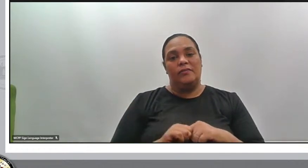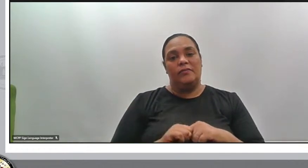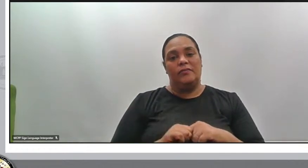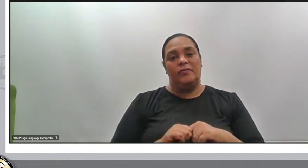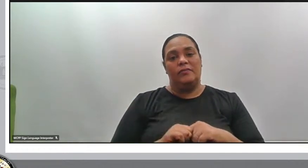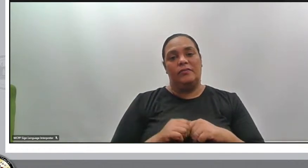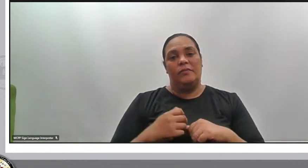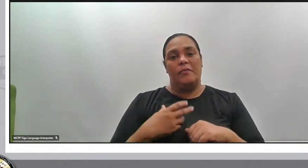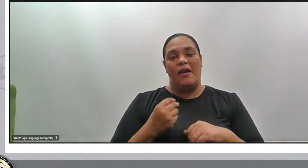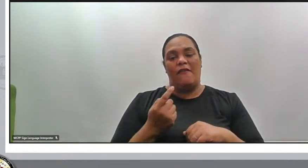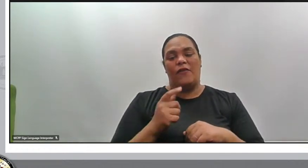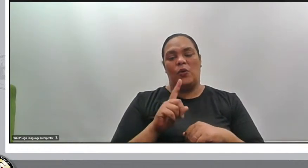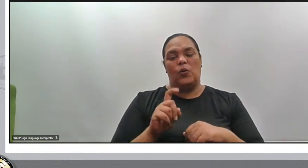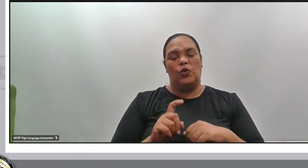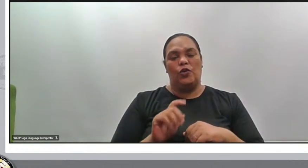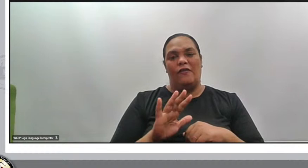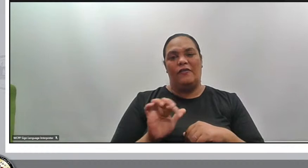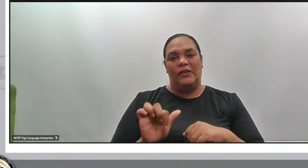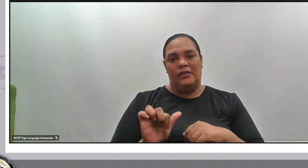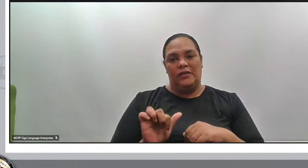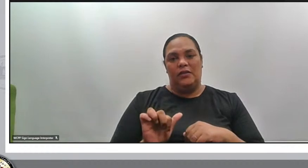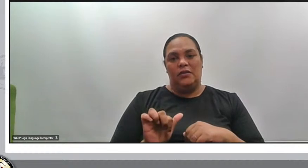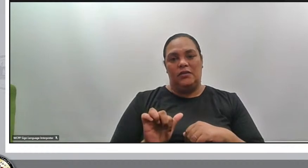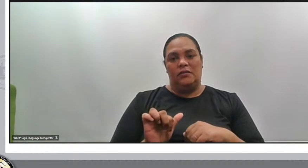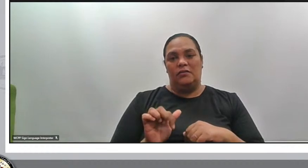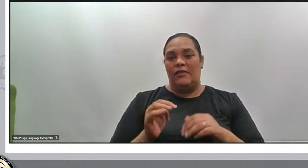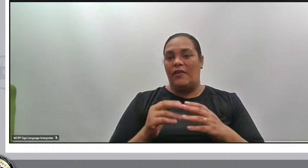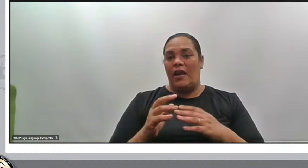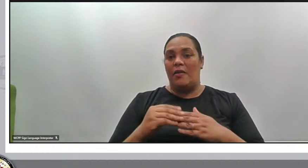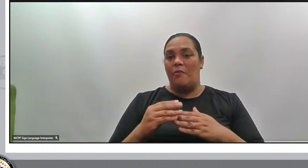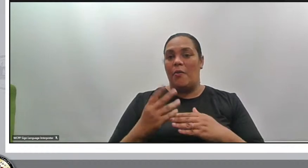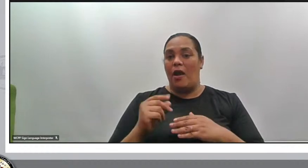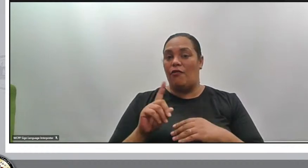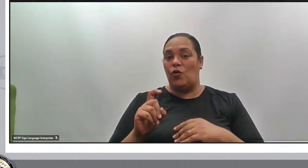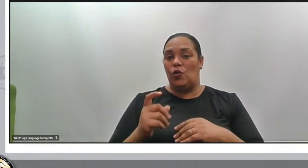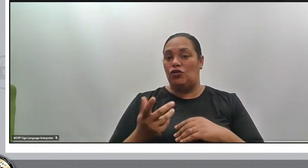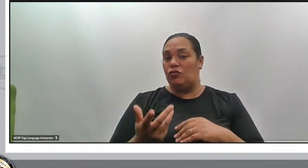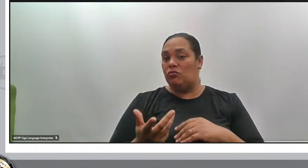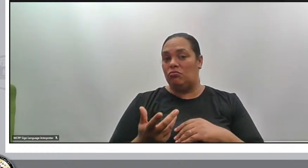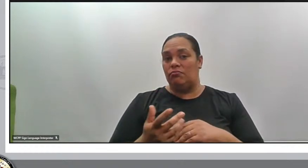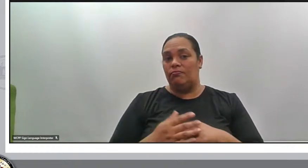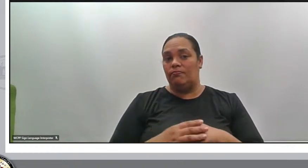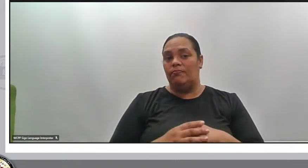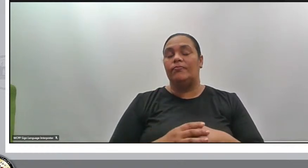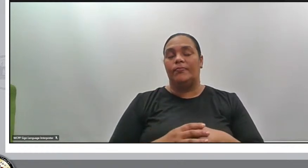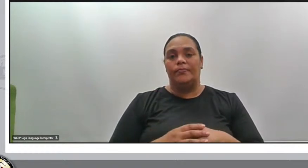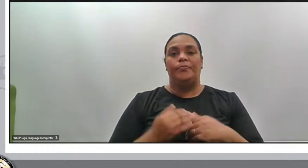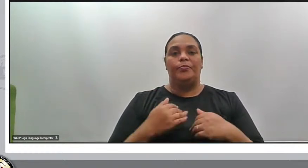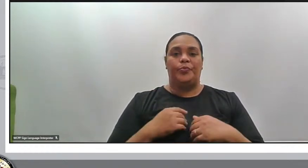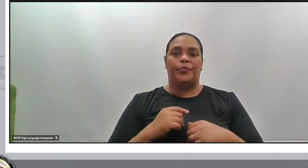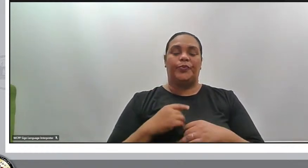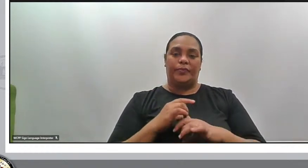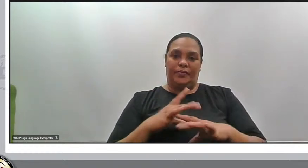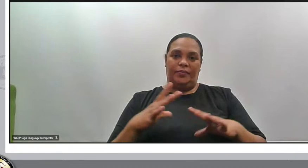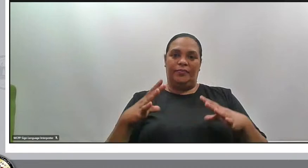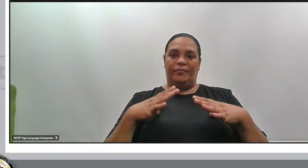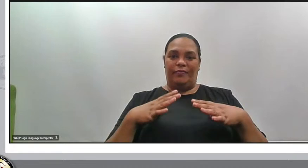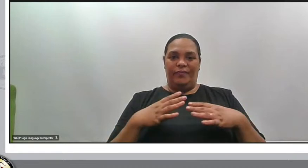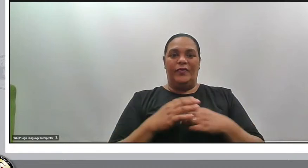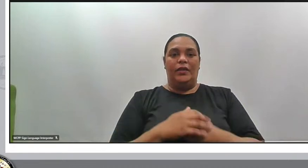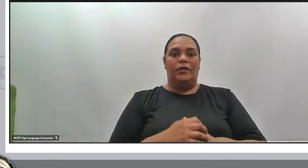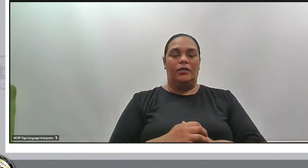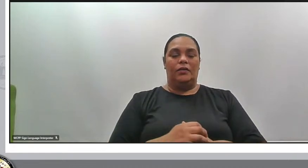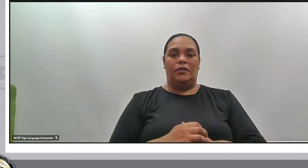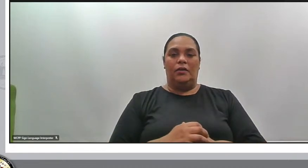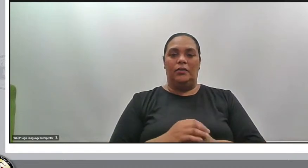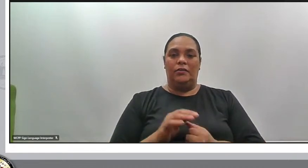I have a few questions on page 56. If there are other members that have questions. Right, I'll go in the meantime.